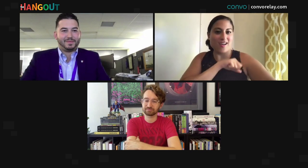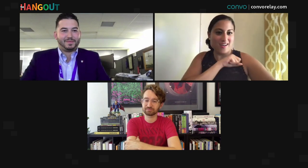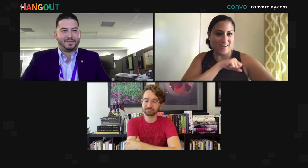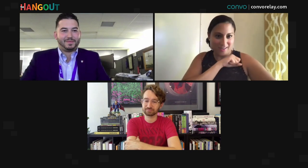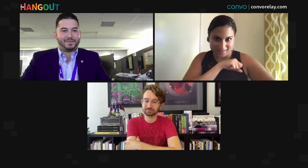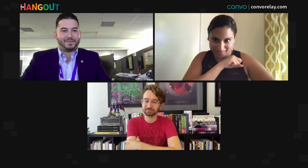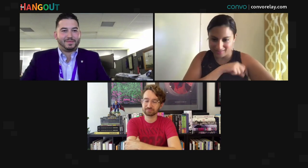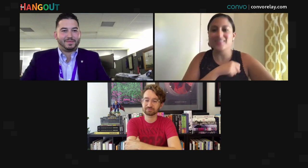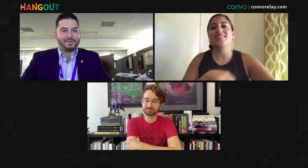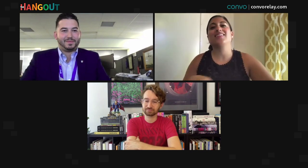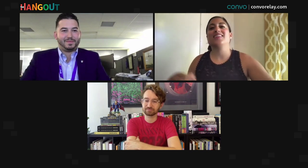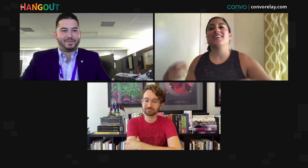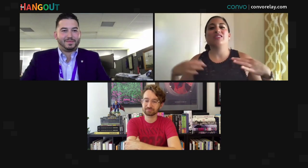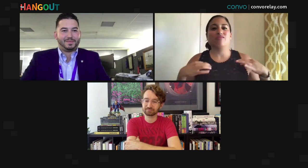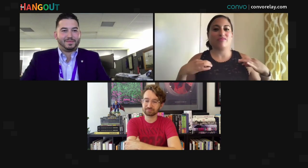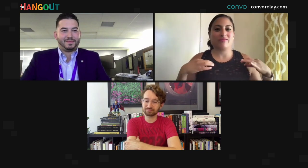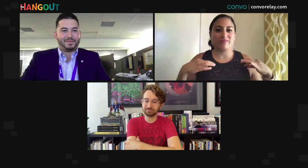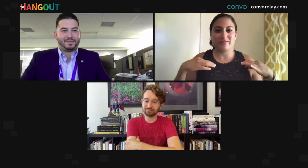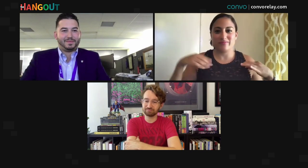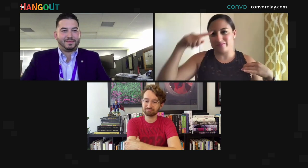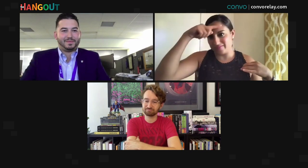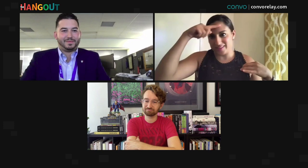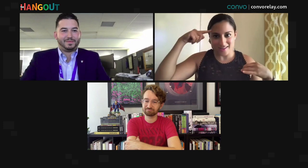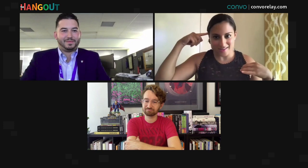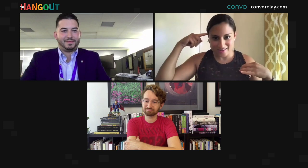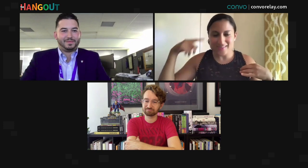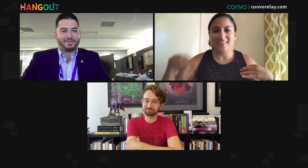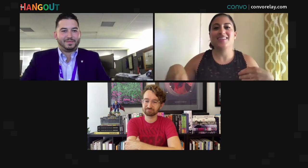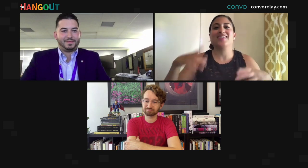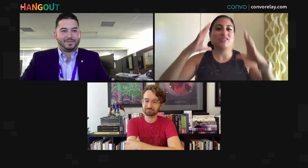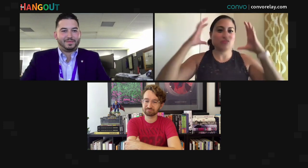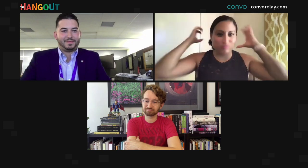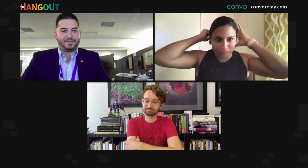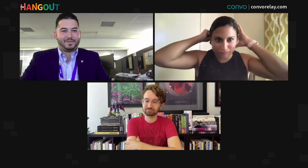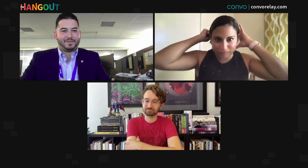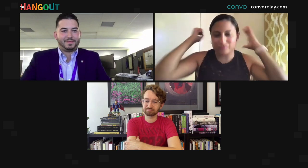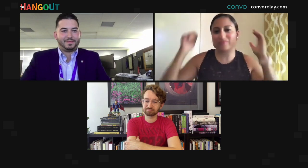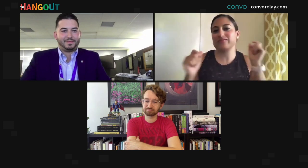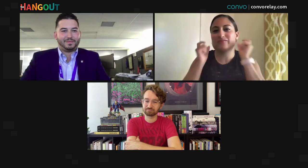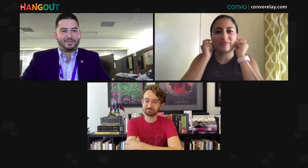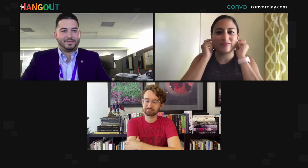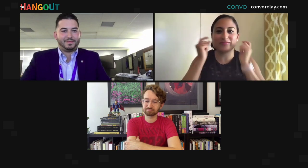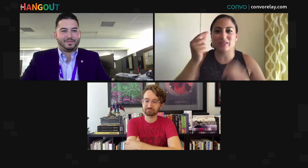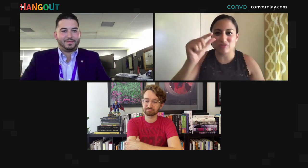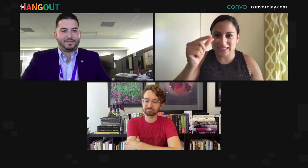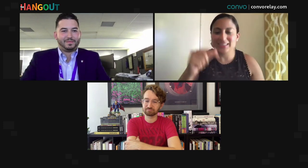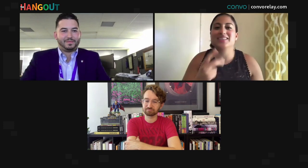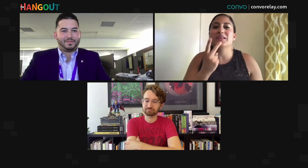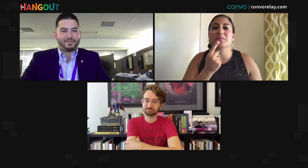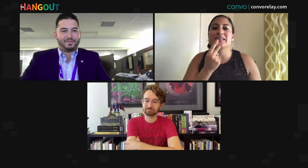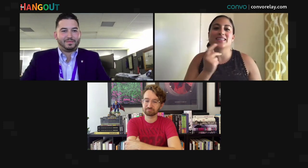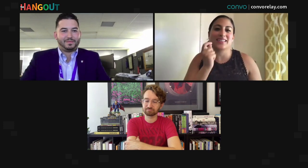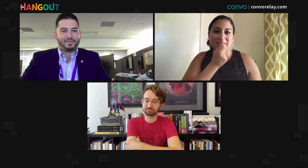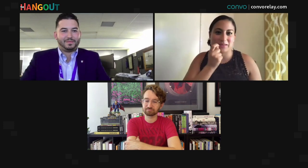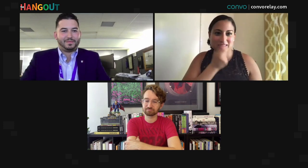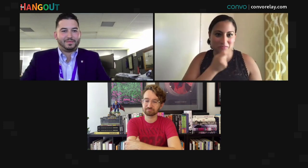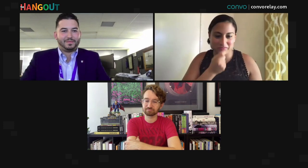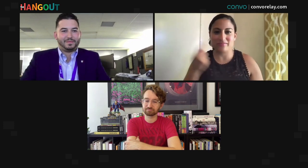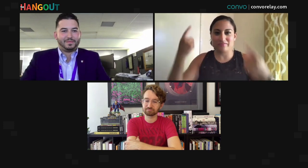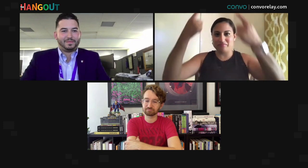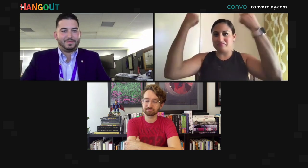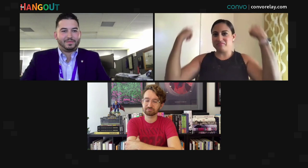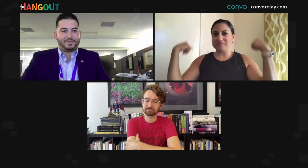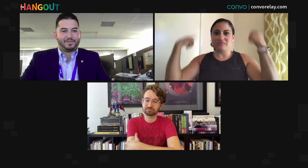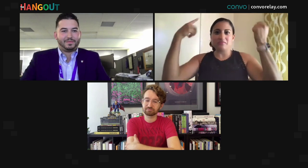For who is Shiran Zhavian, Zavian. I am currently wearing a black shirt with my